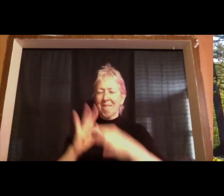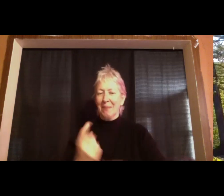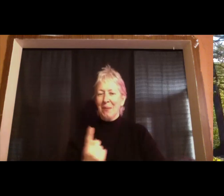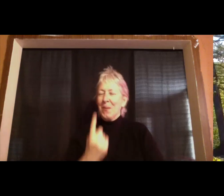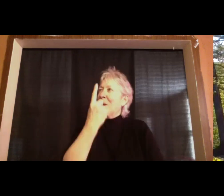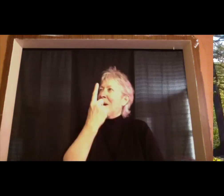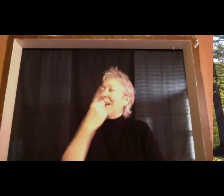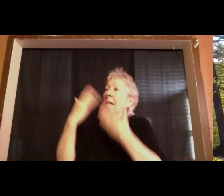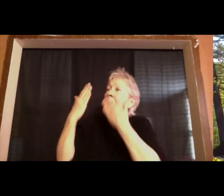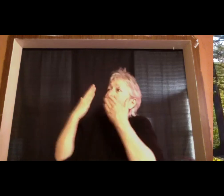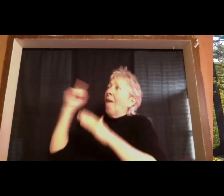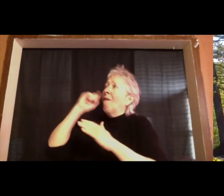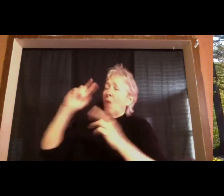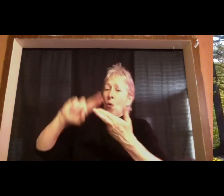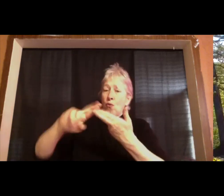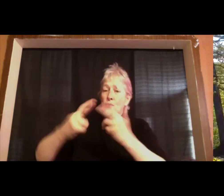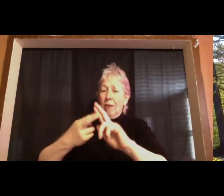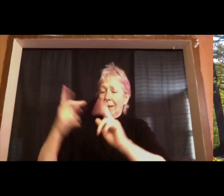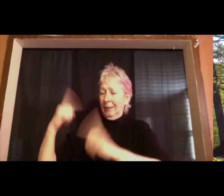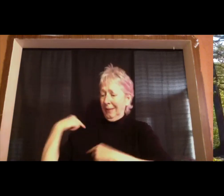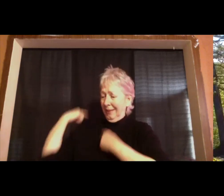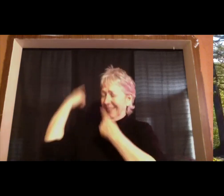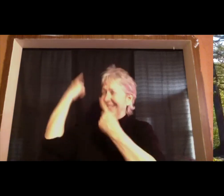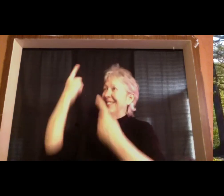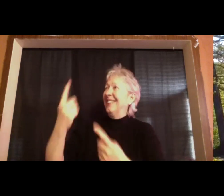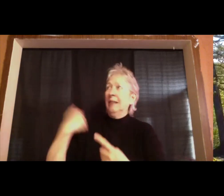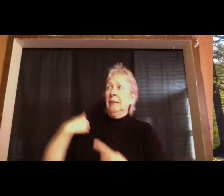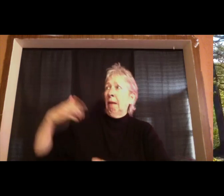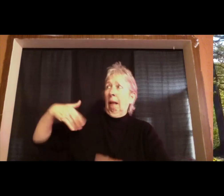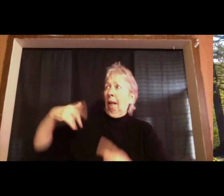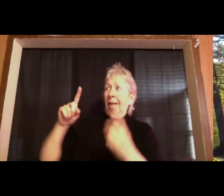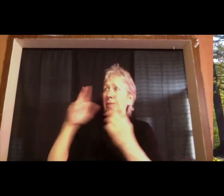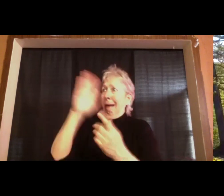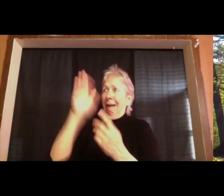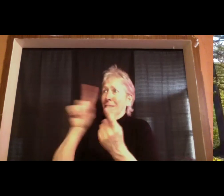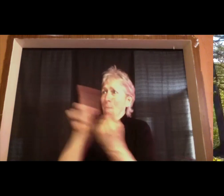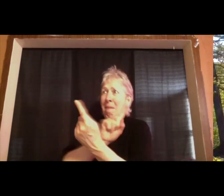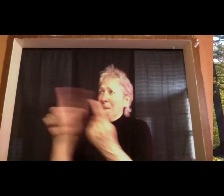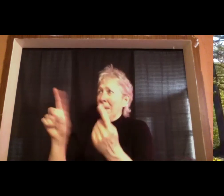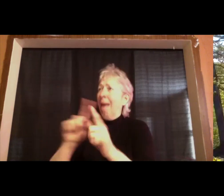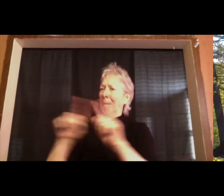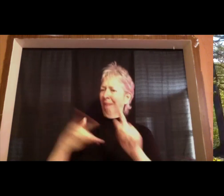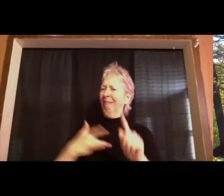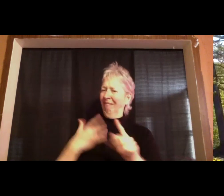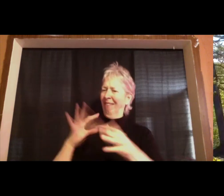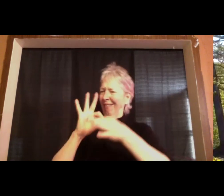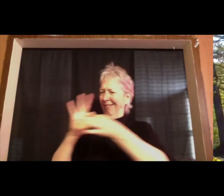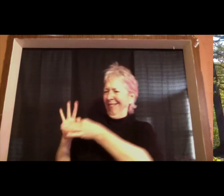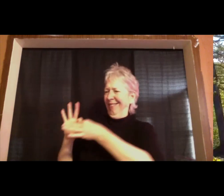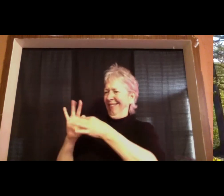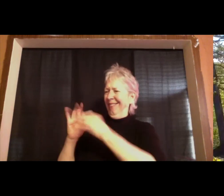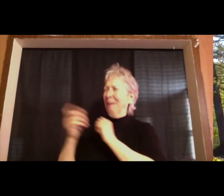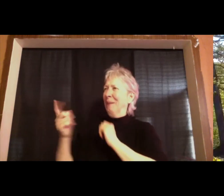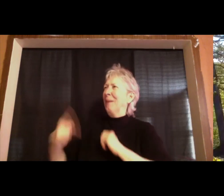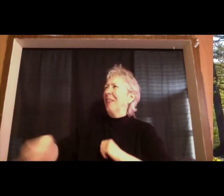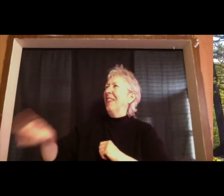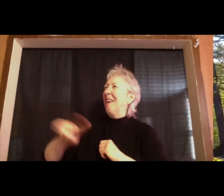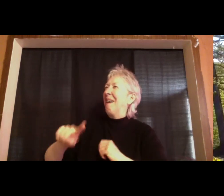never seen, but to whom we are bound, for the ways you are made known to us in